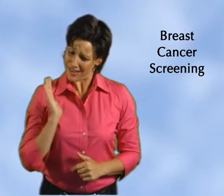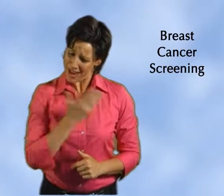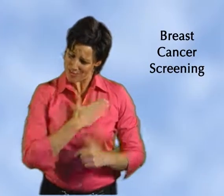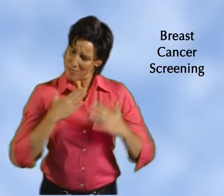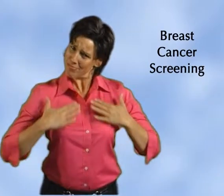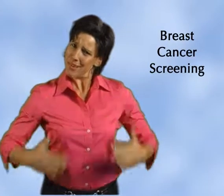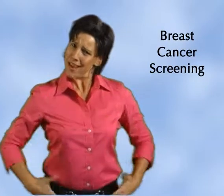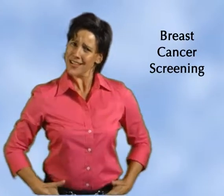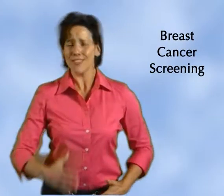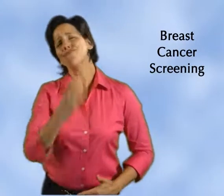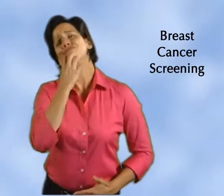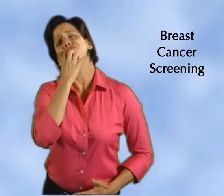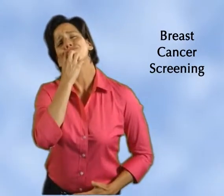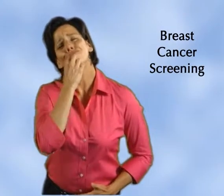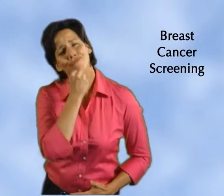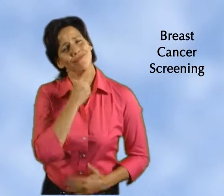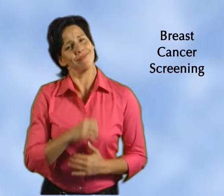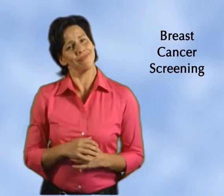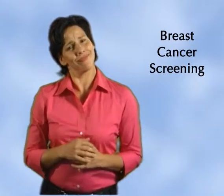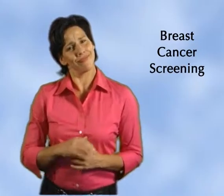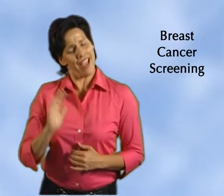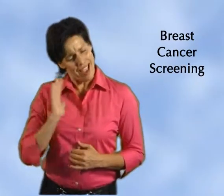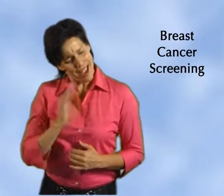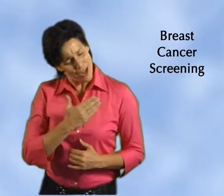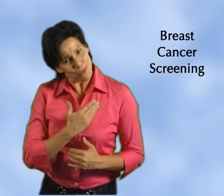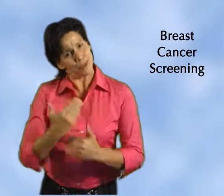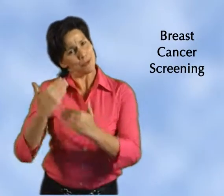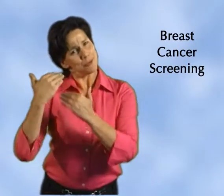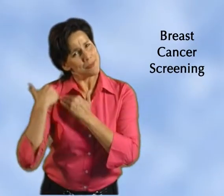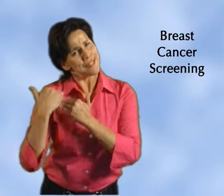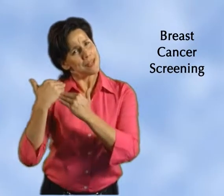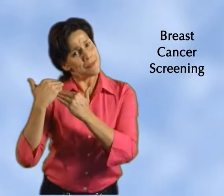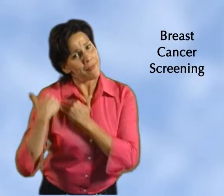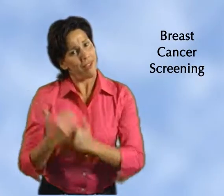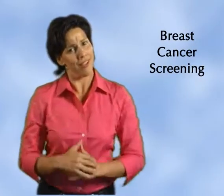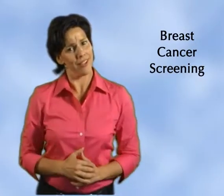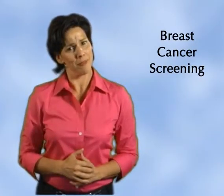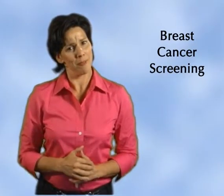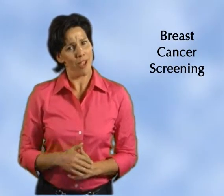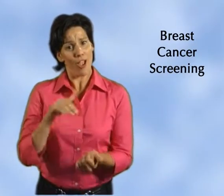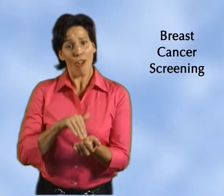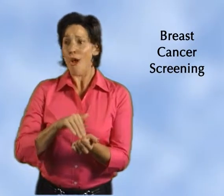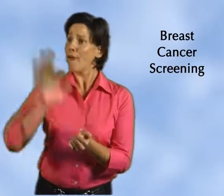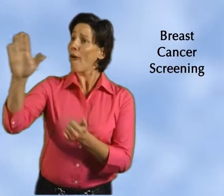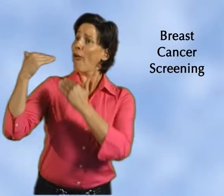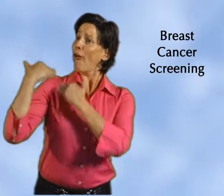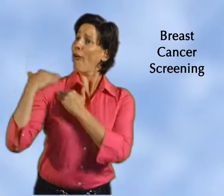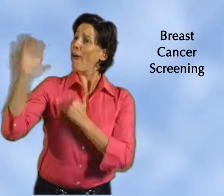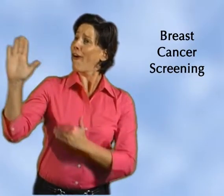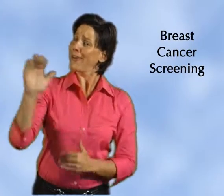It's our bodies, our responsibility, not our doctors.